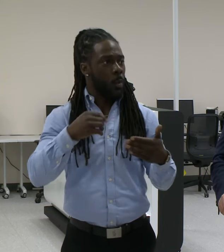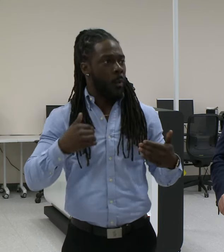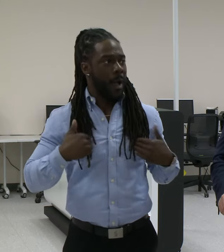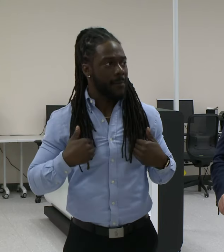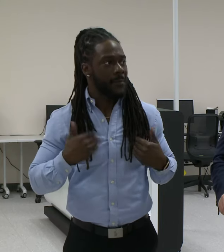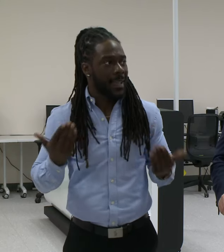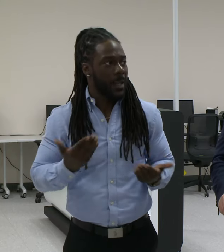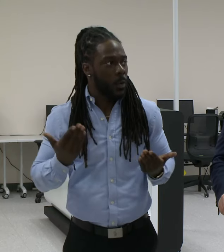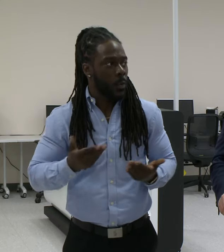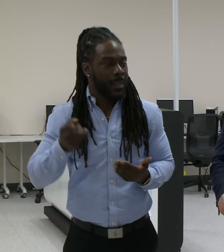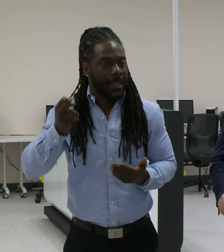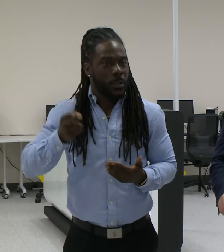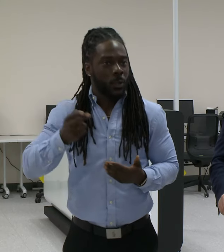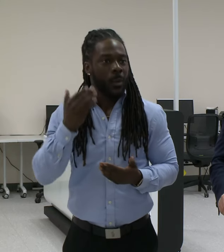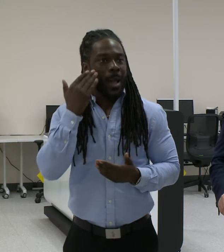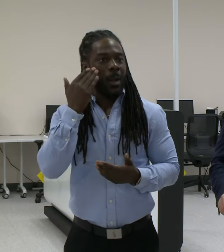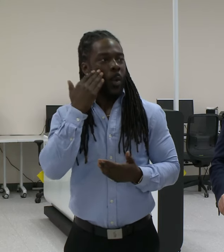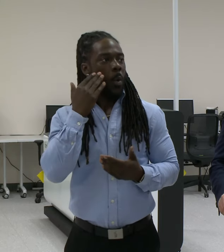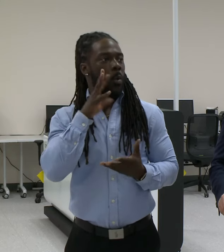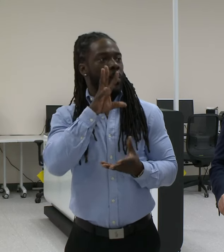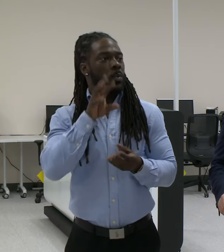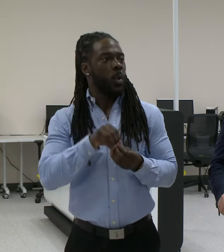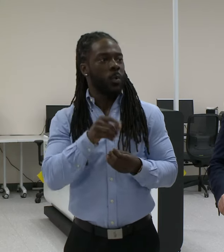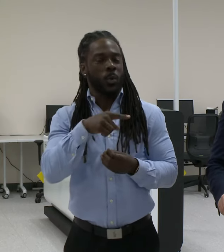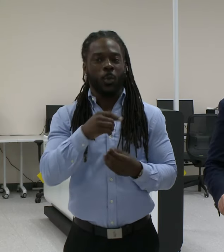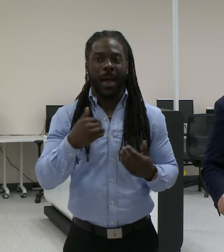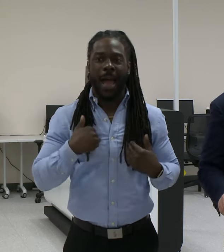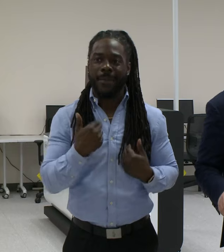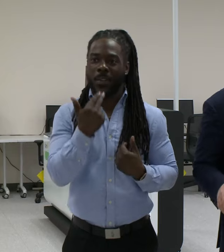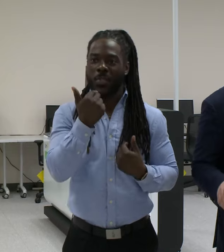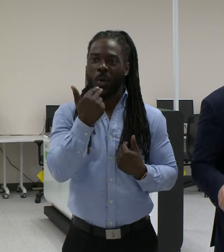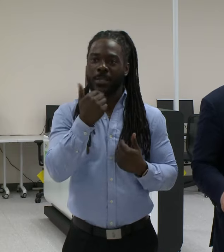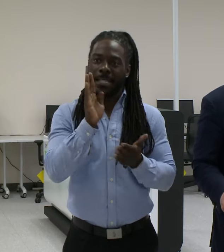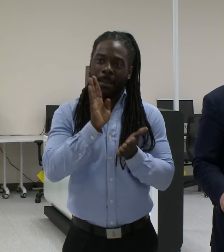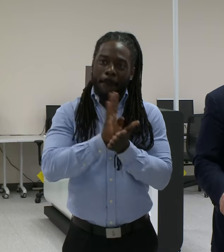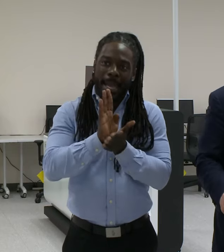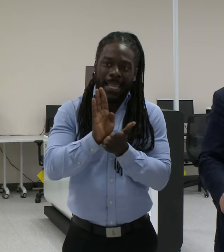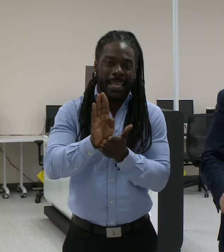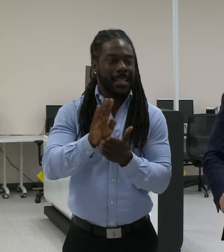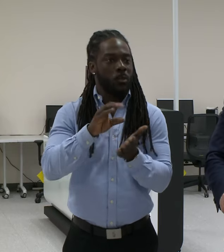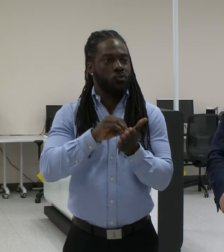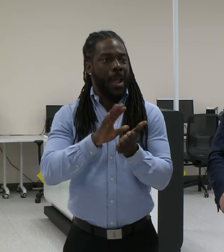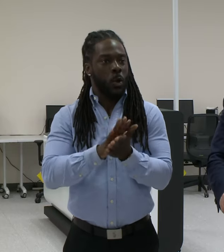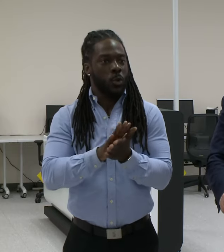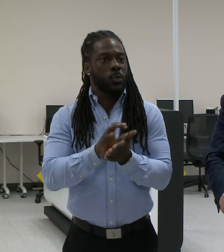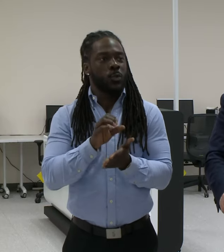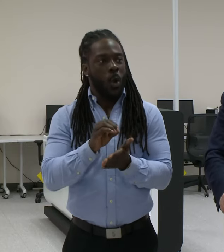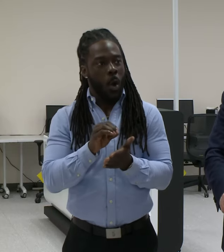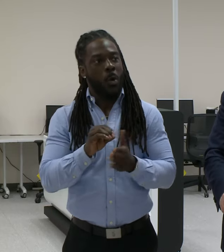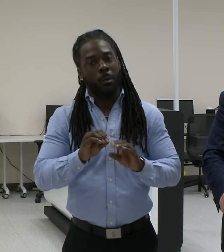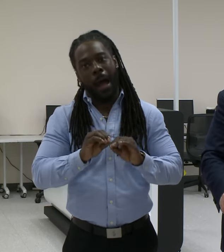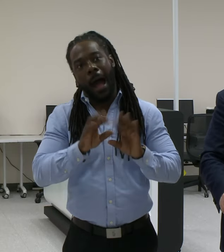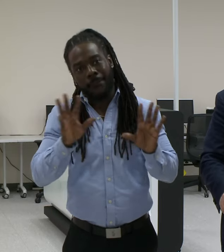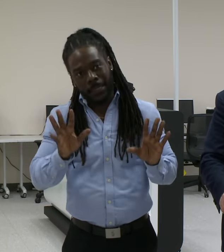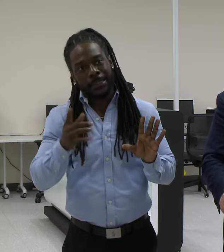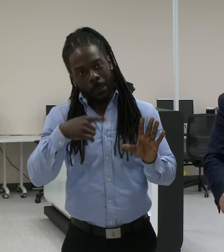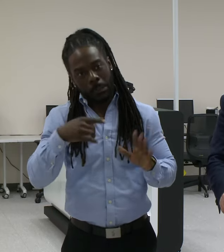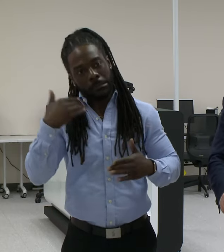history. And I know that overall, I think you've got, what, 13 billion records? So obviously, we got a little ways